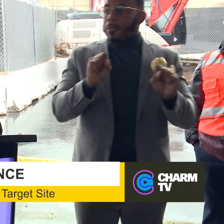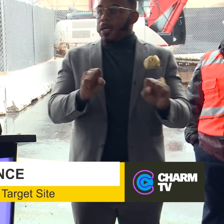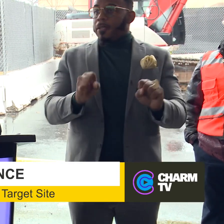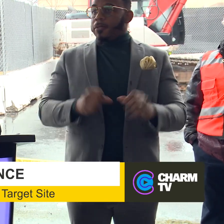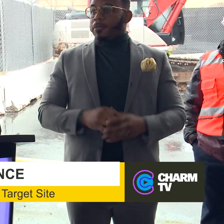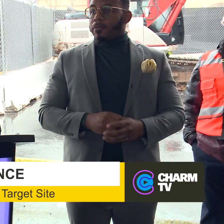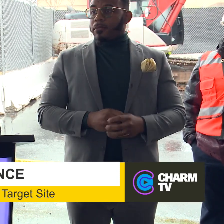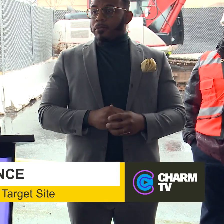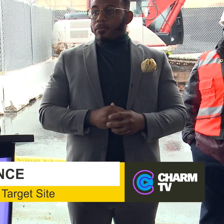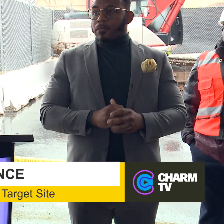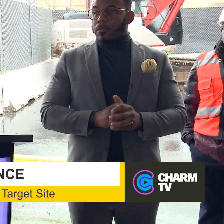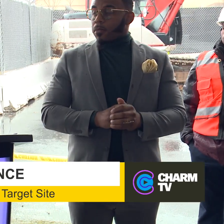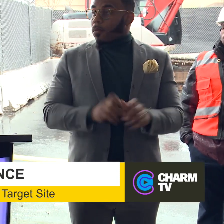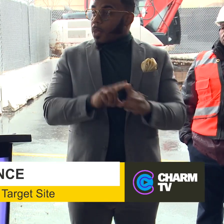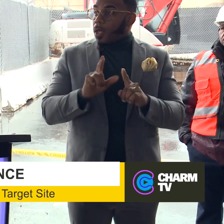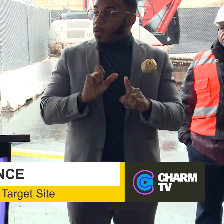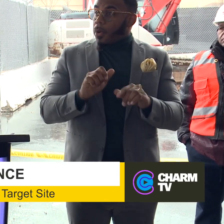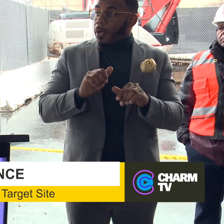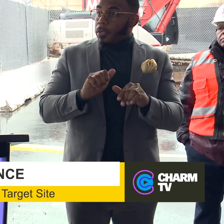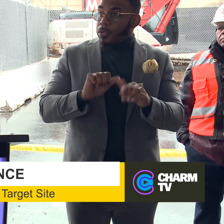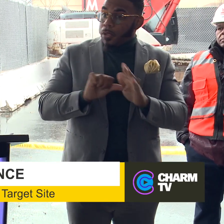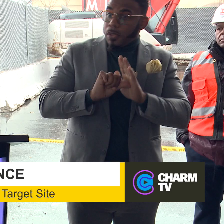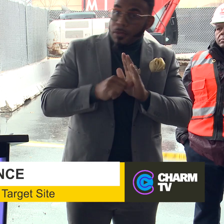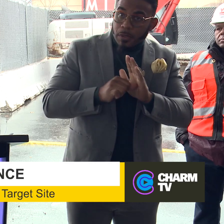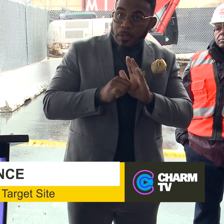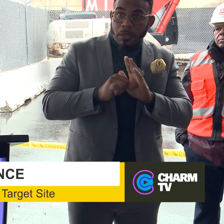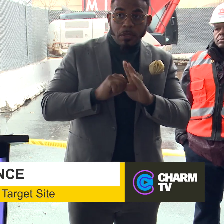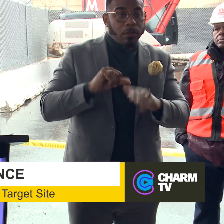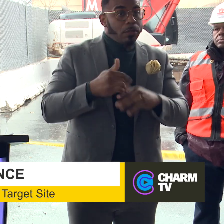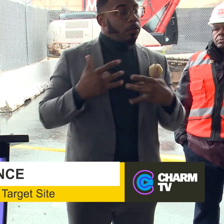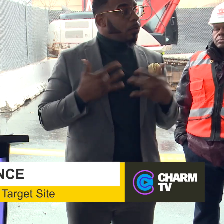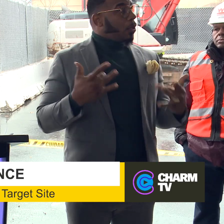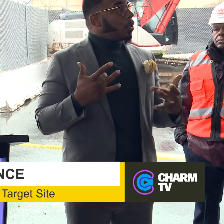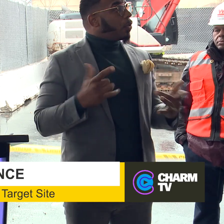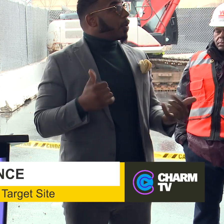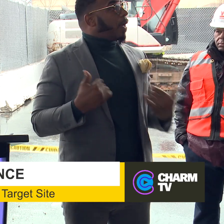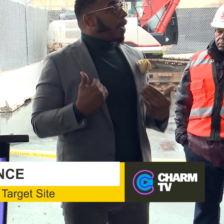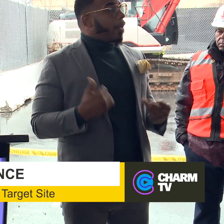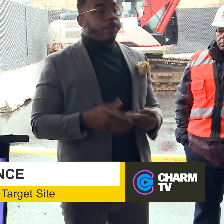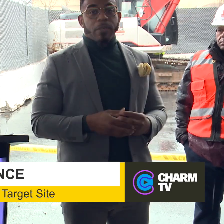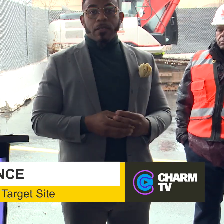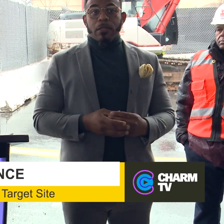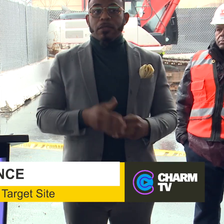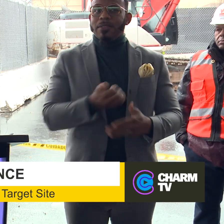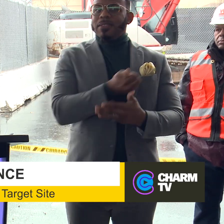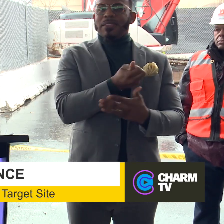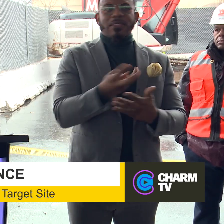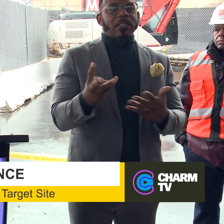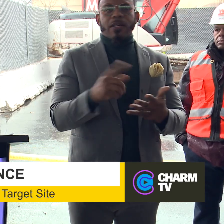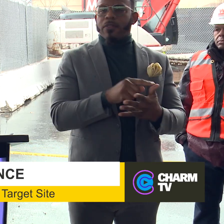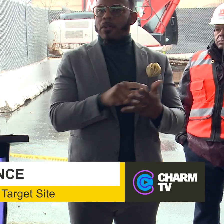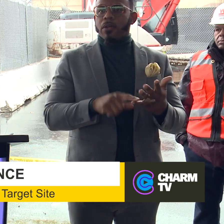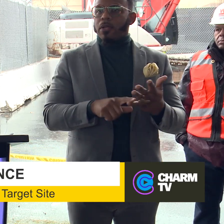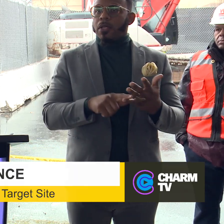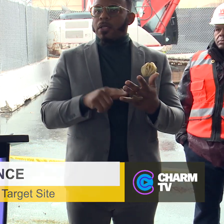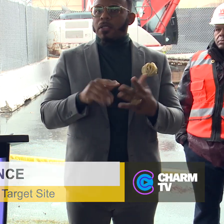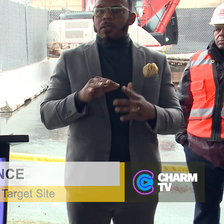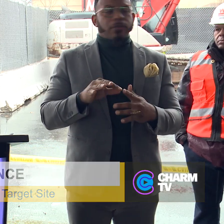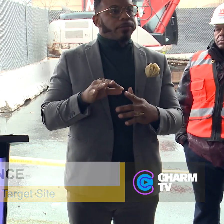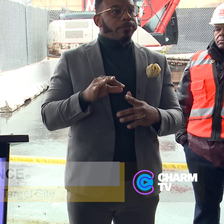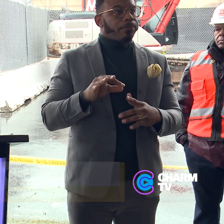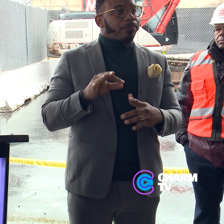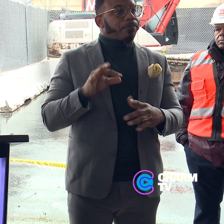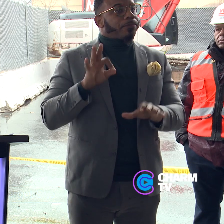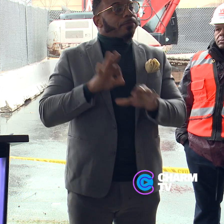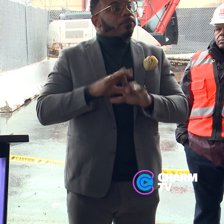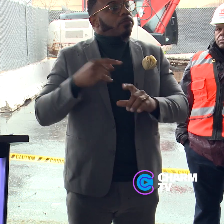possible. As we mark the occasion, we have several elected